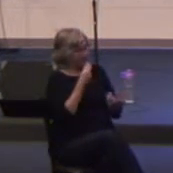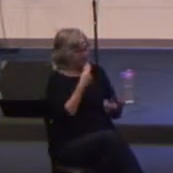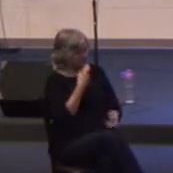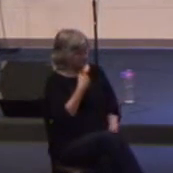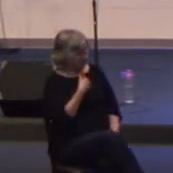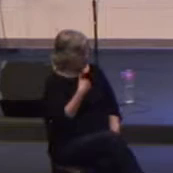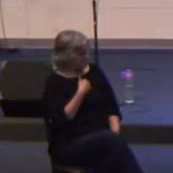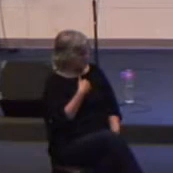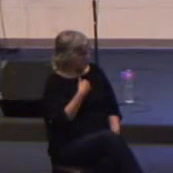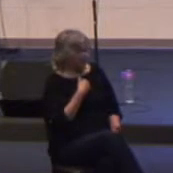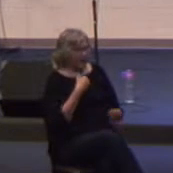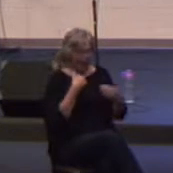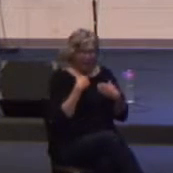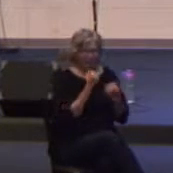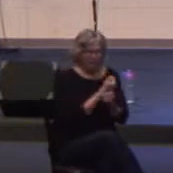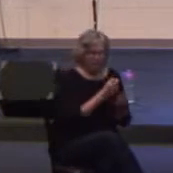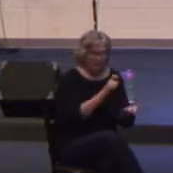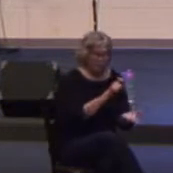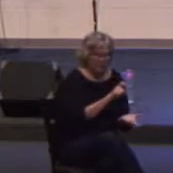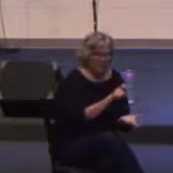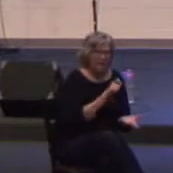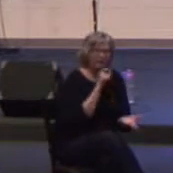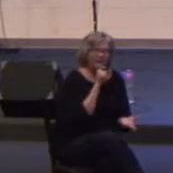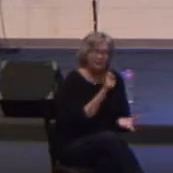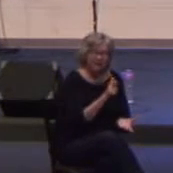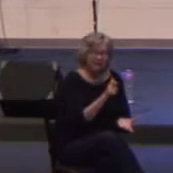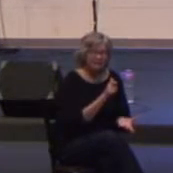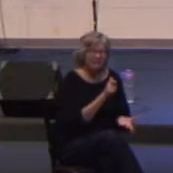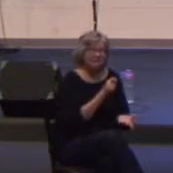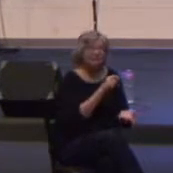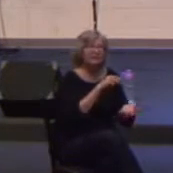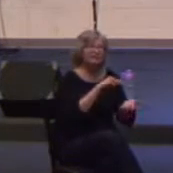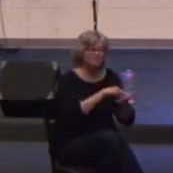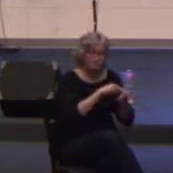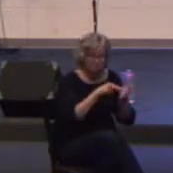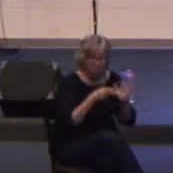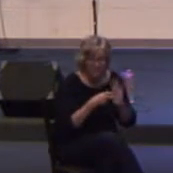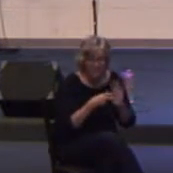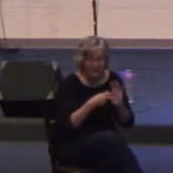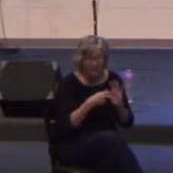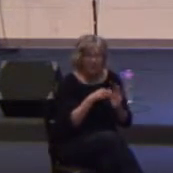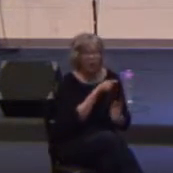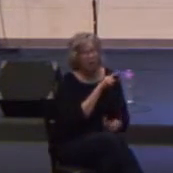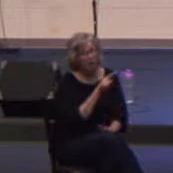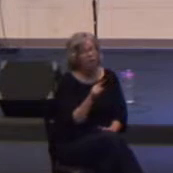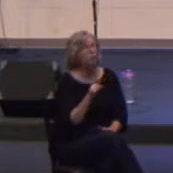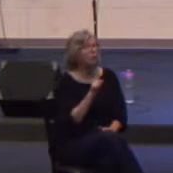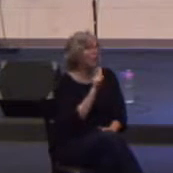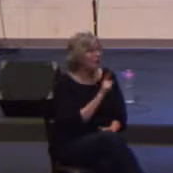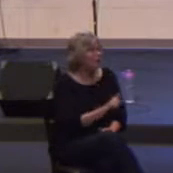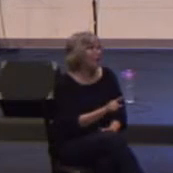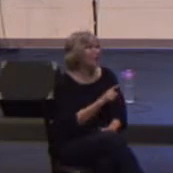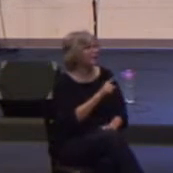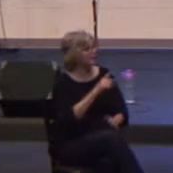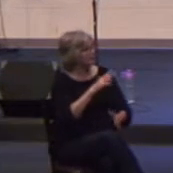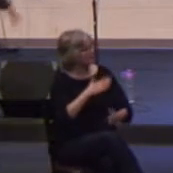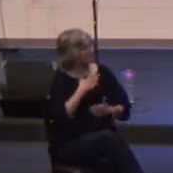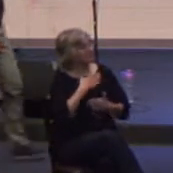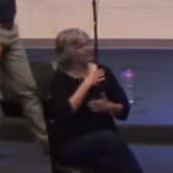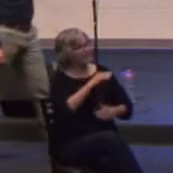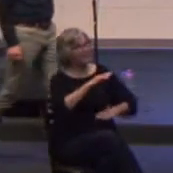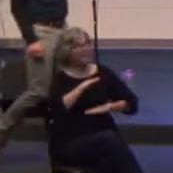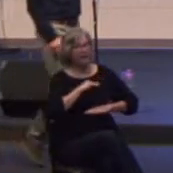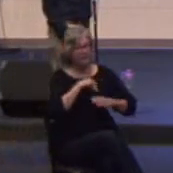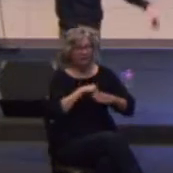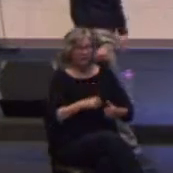well, having everything you need does not therefore mean you're content and satisfied in life. And